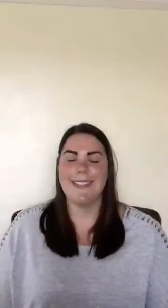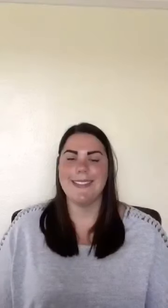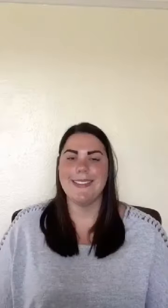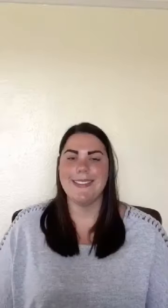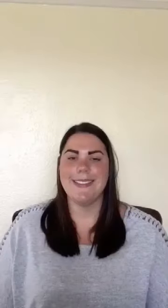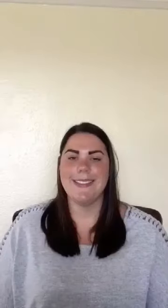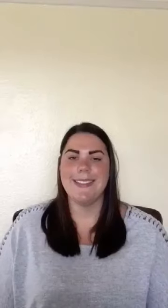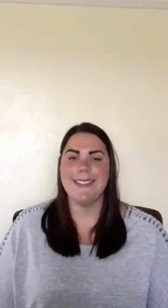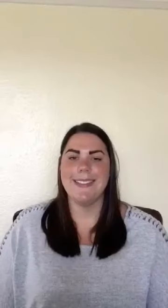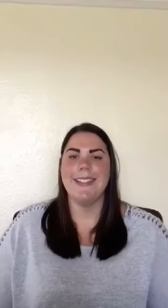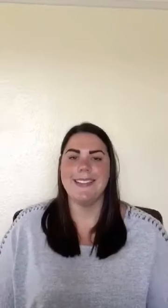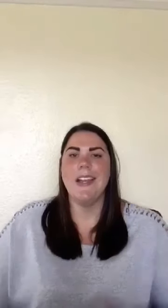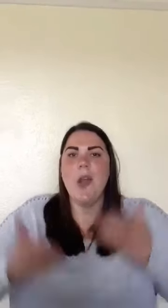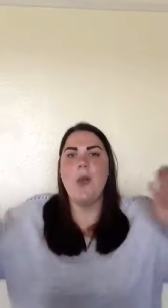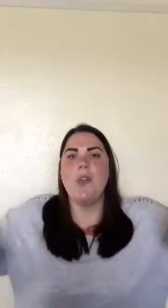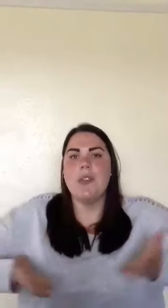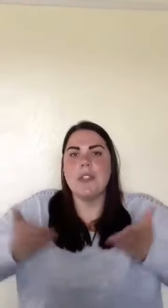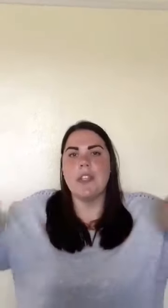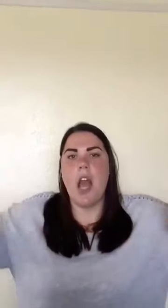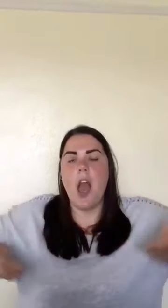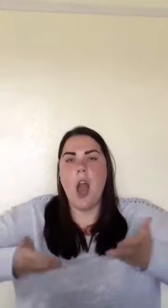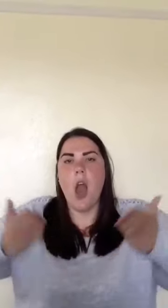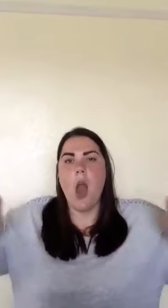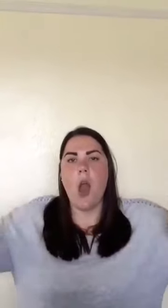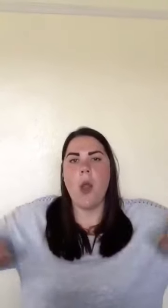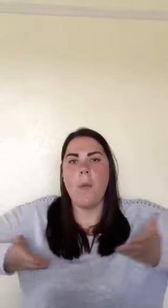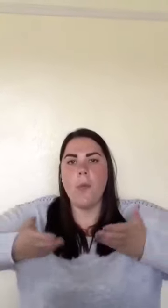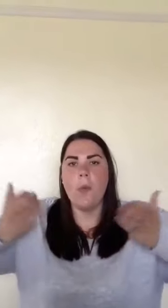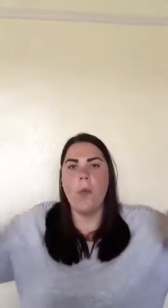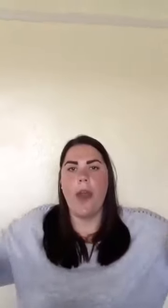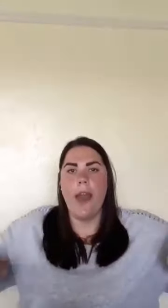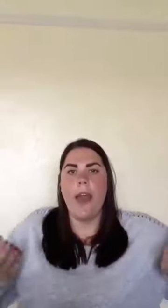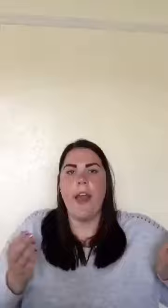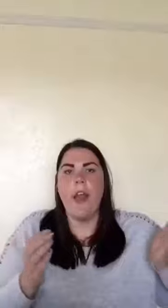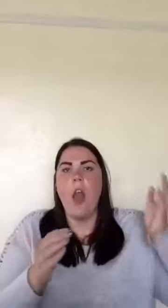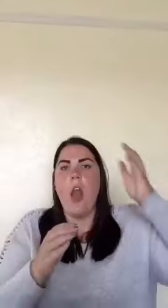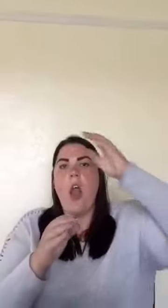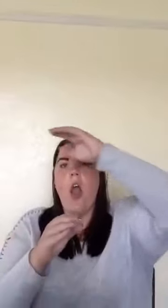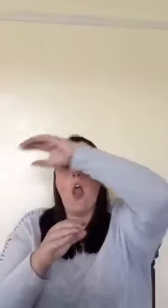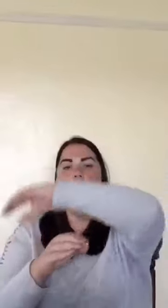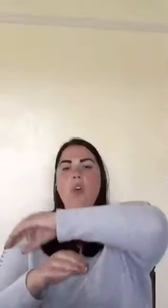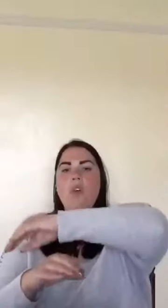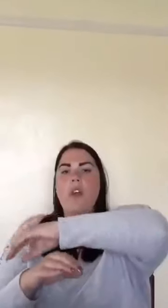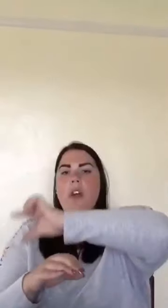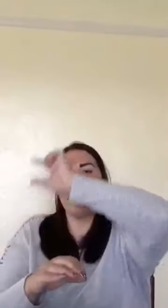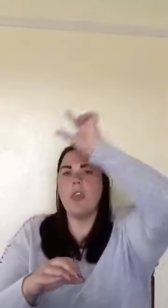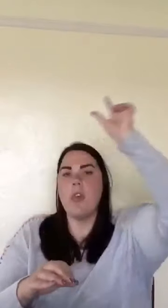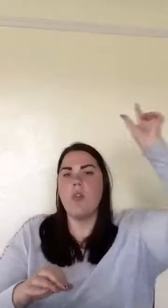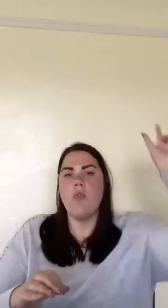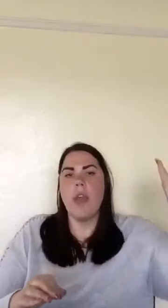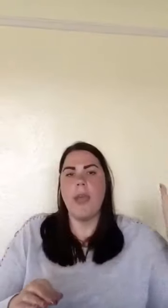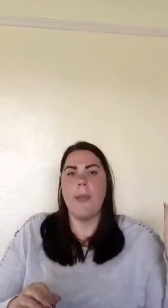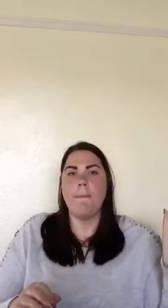high Oh, somewhere over the